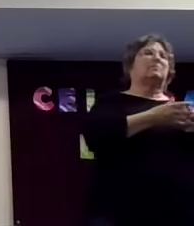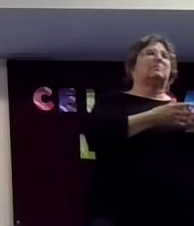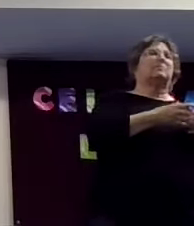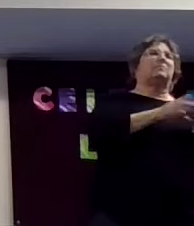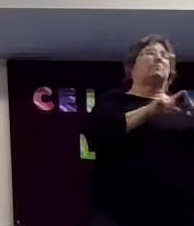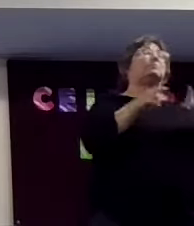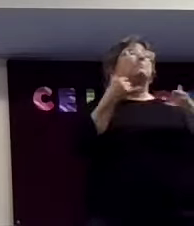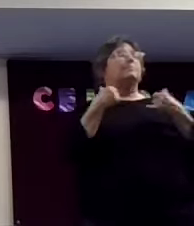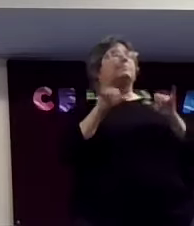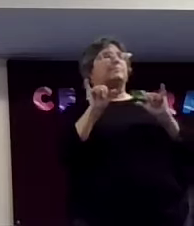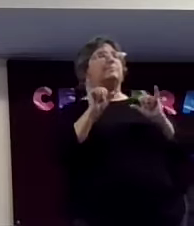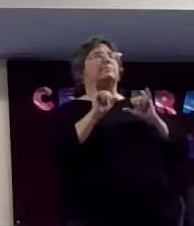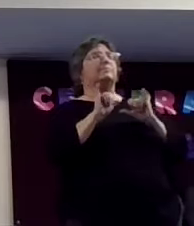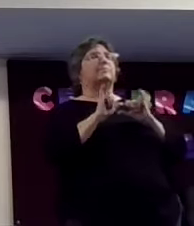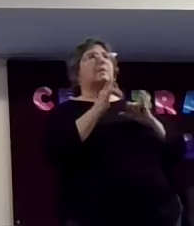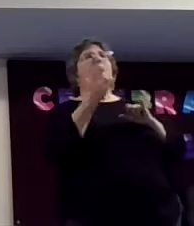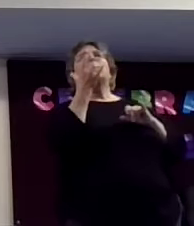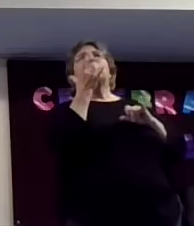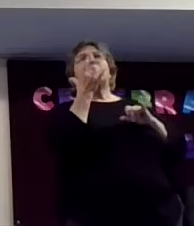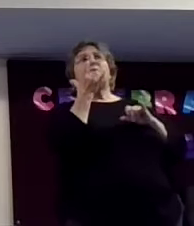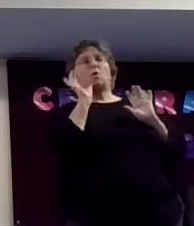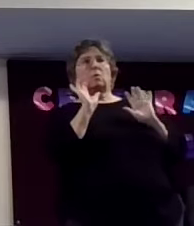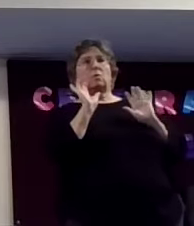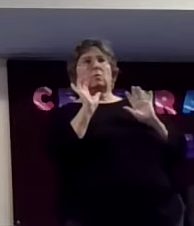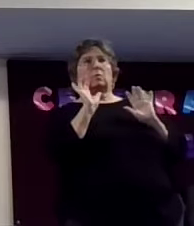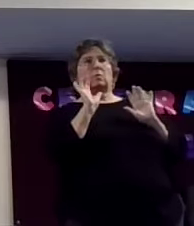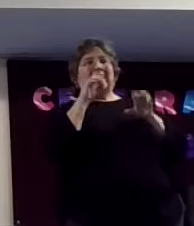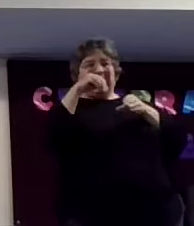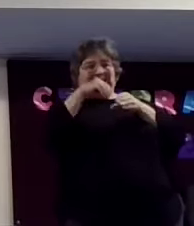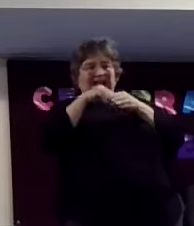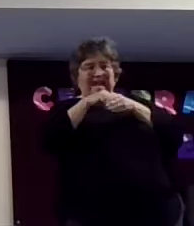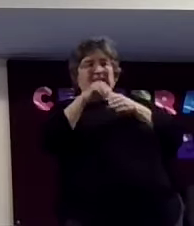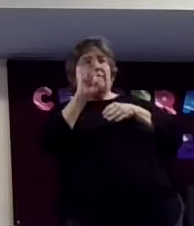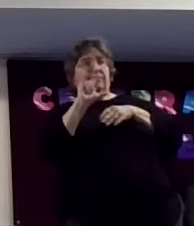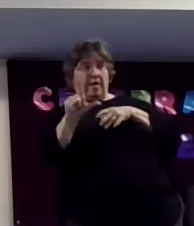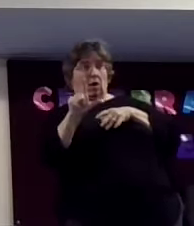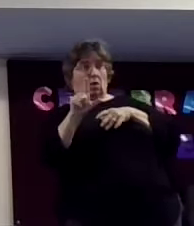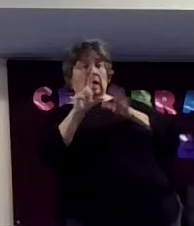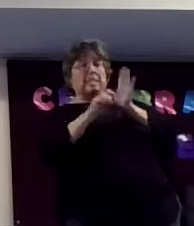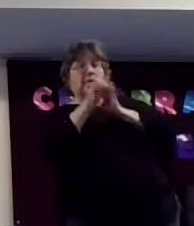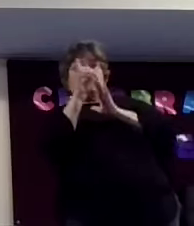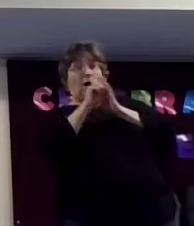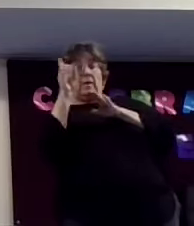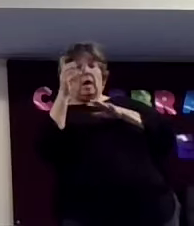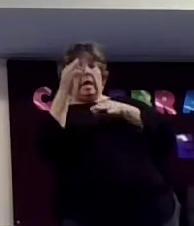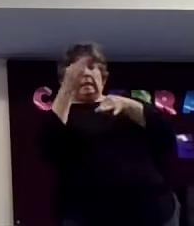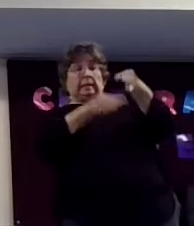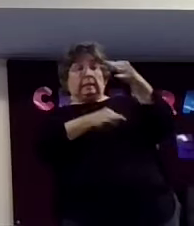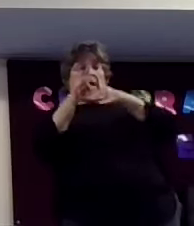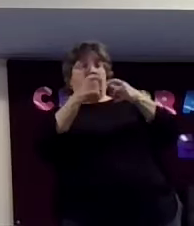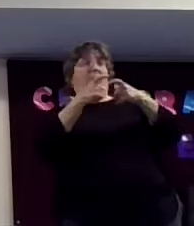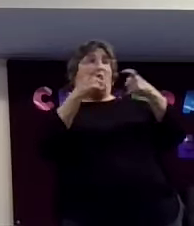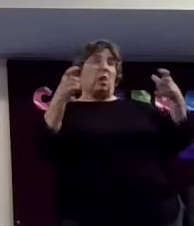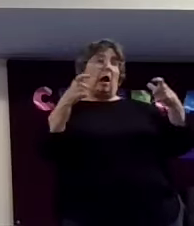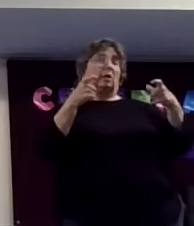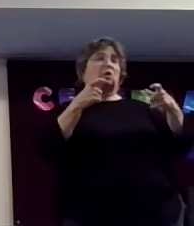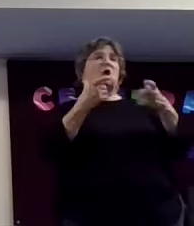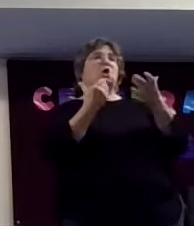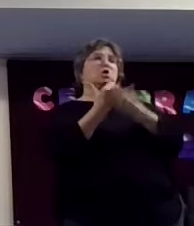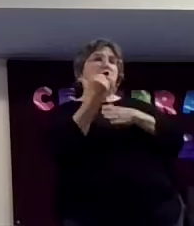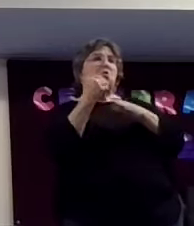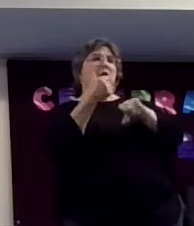Buffalo, but I still prefer infill redevelopment to larger, denser